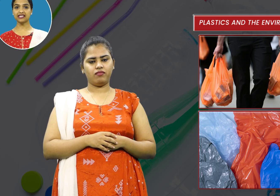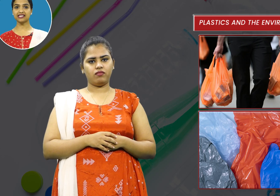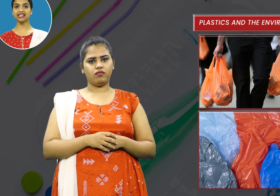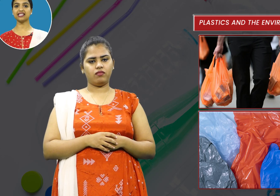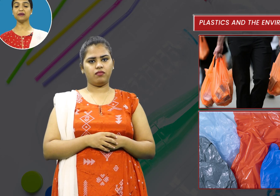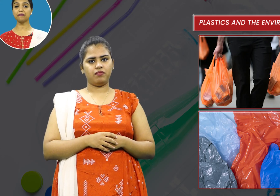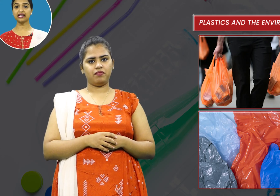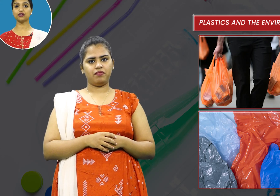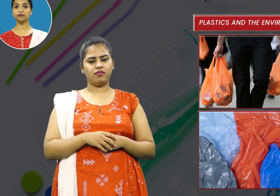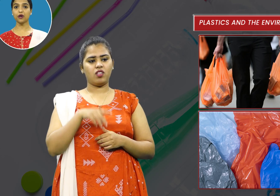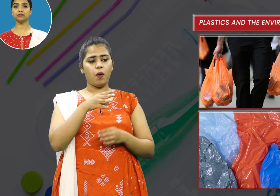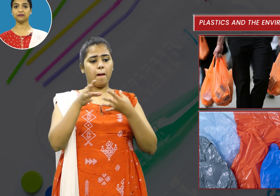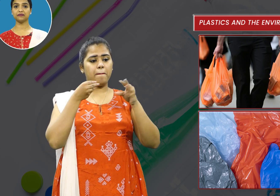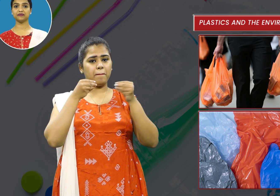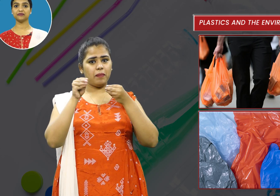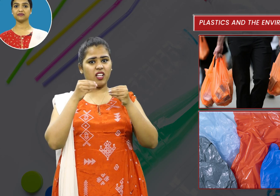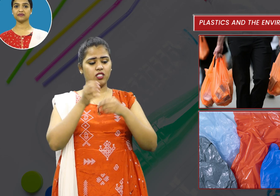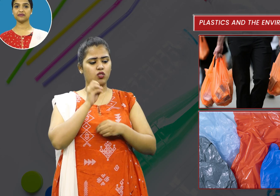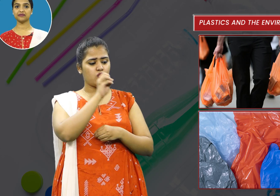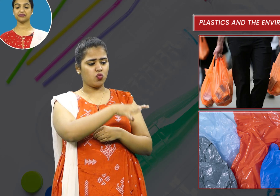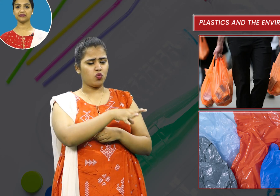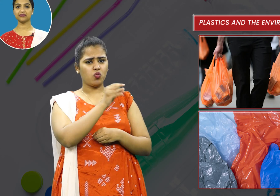of plastic is a major problem.